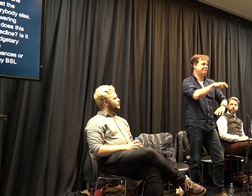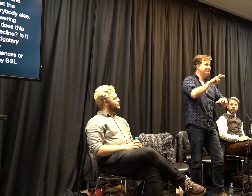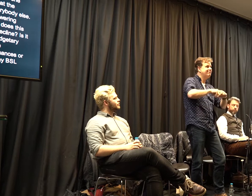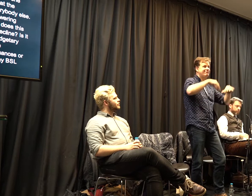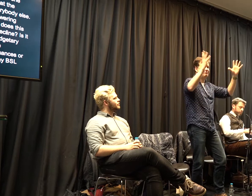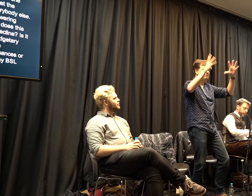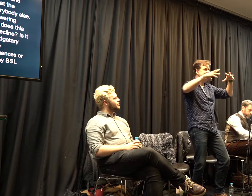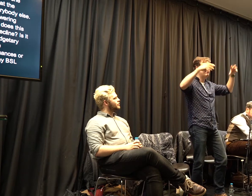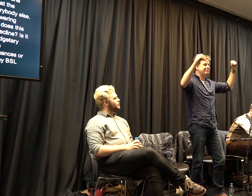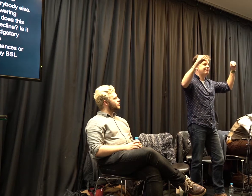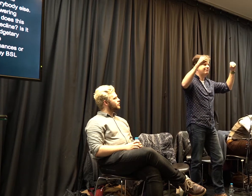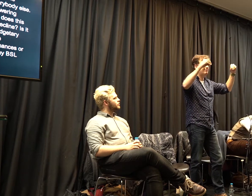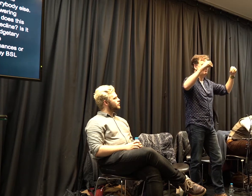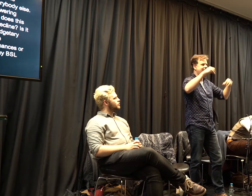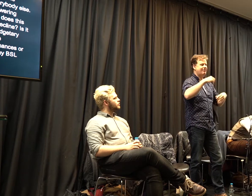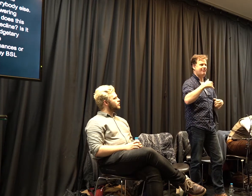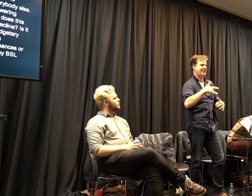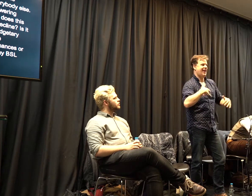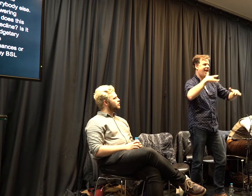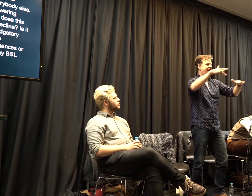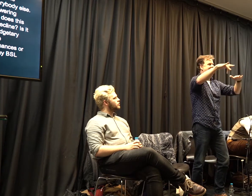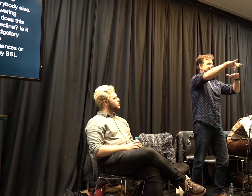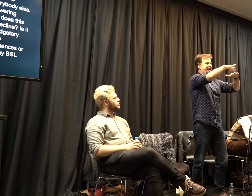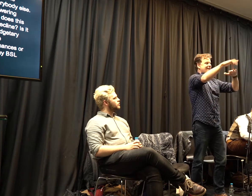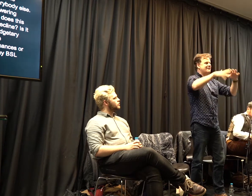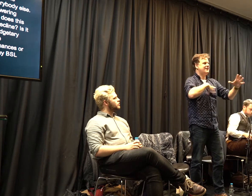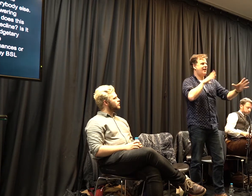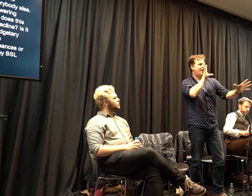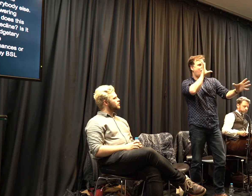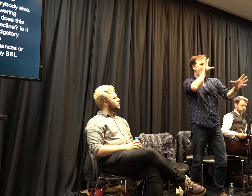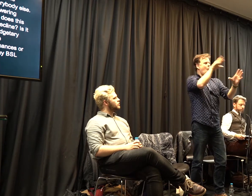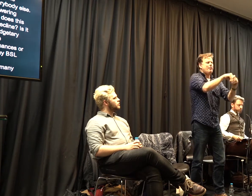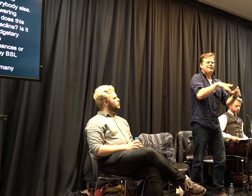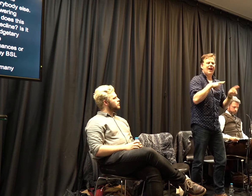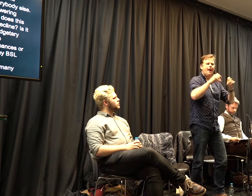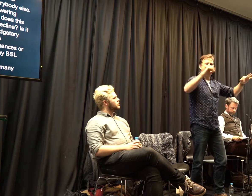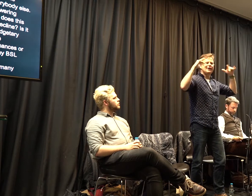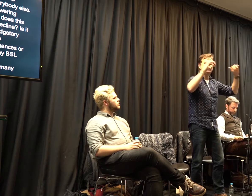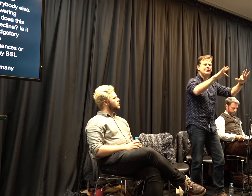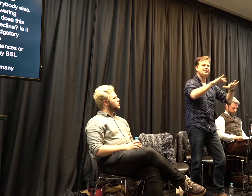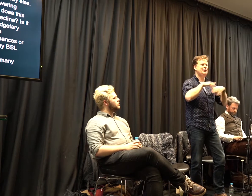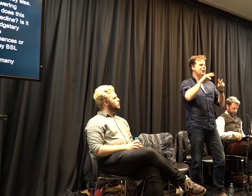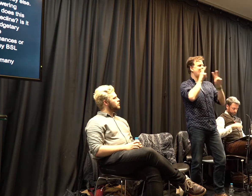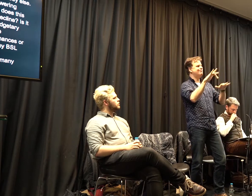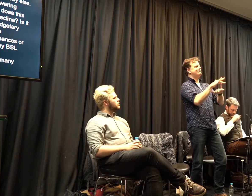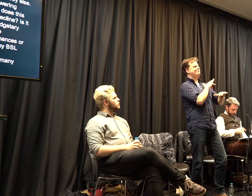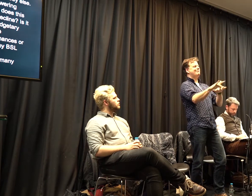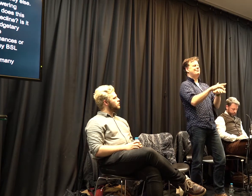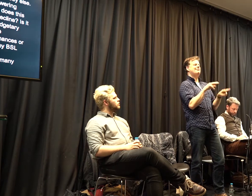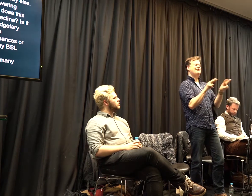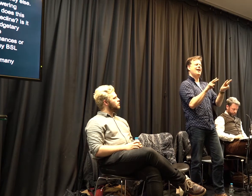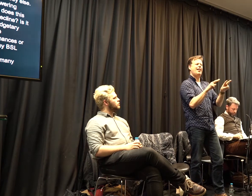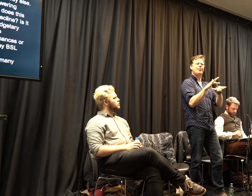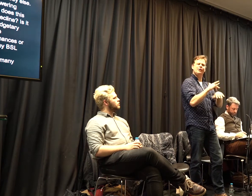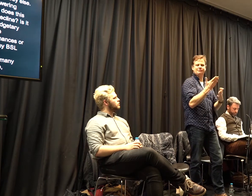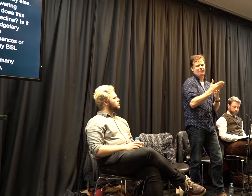I'm an avid theatre goer. It's one of my many hobbies. As soon as the stage comes alive, I feel